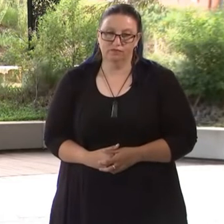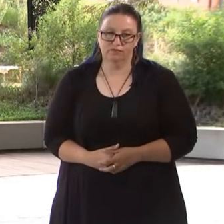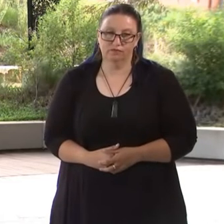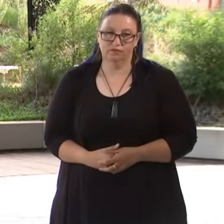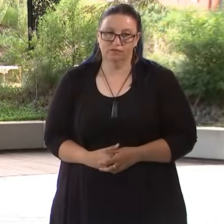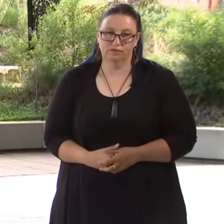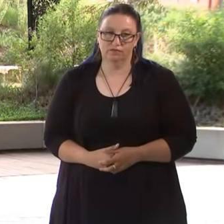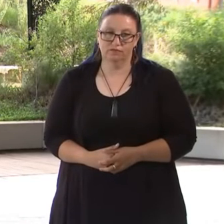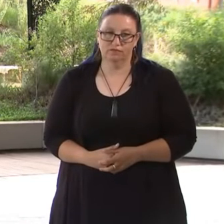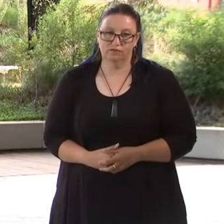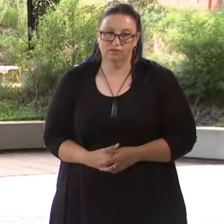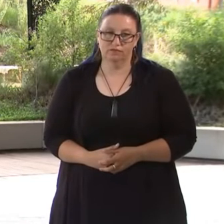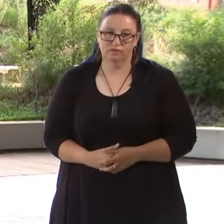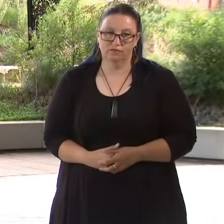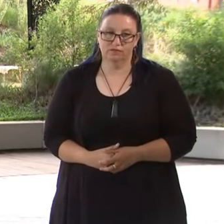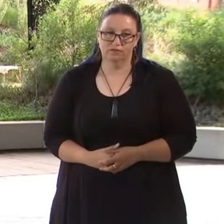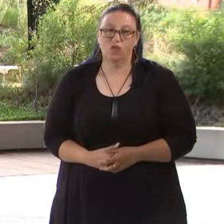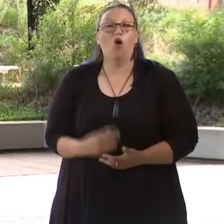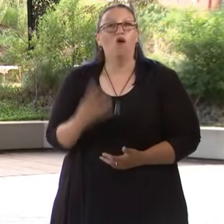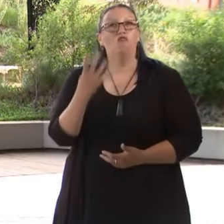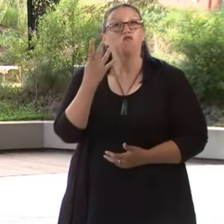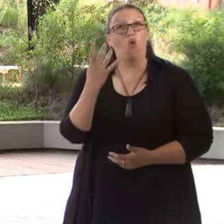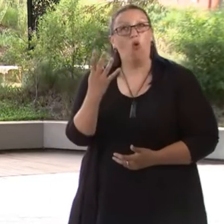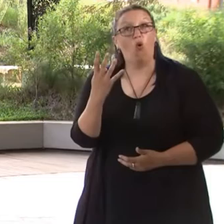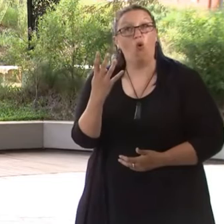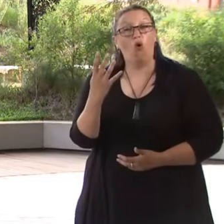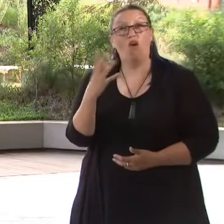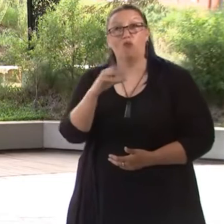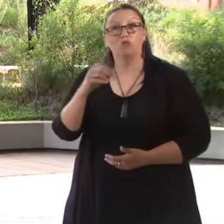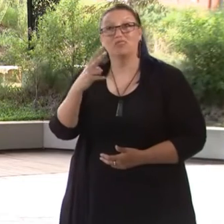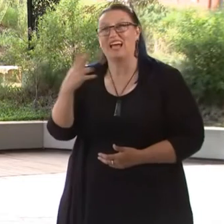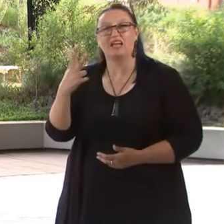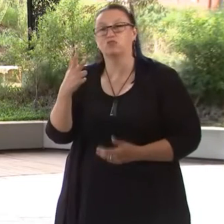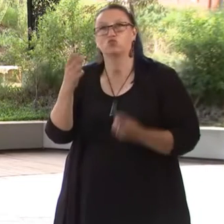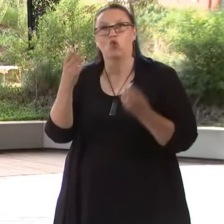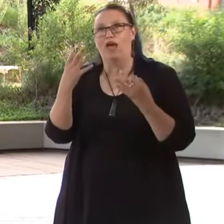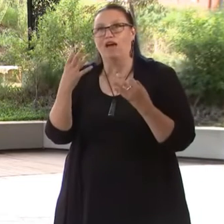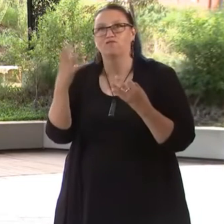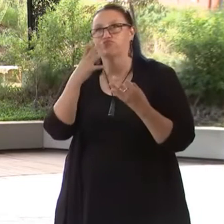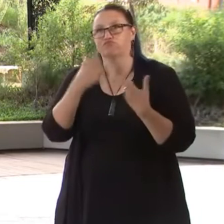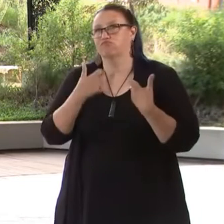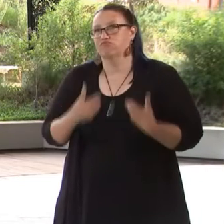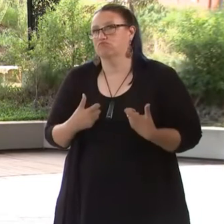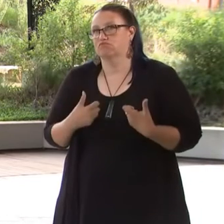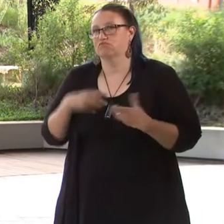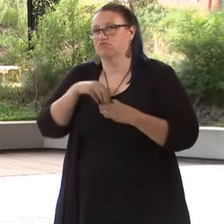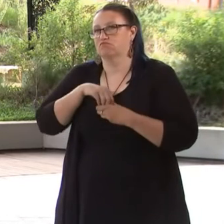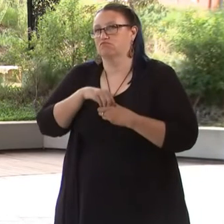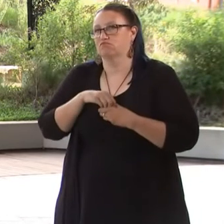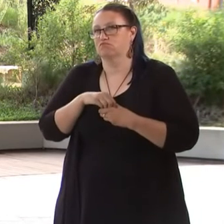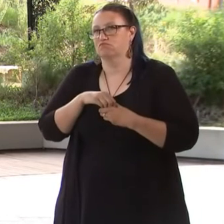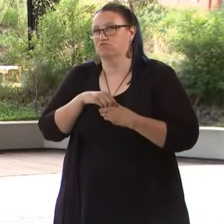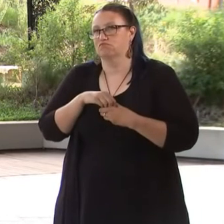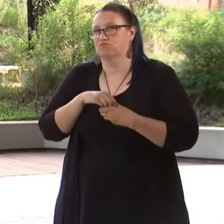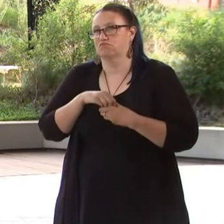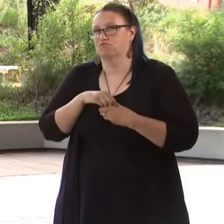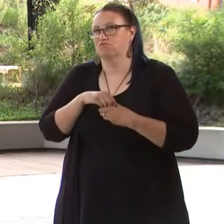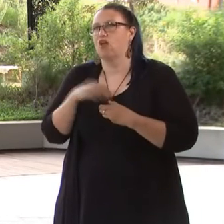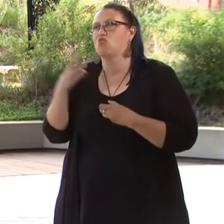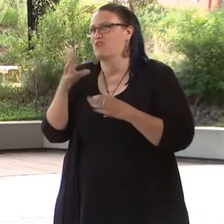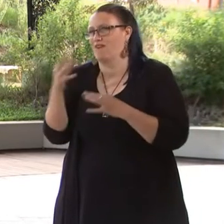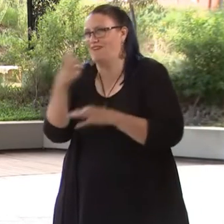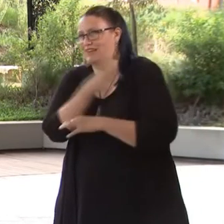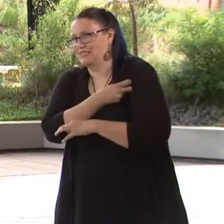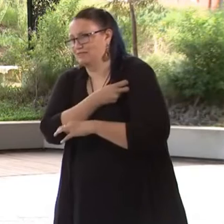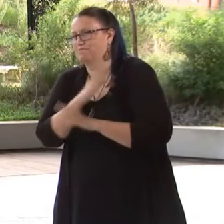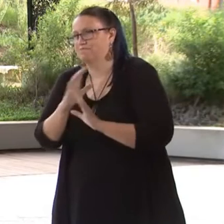not have significant underlying health conditions, and 3 of those were unvaccinated, and 1 had had 2